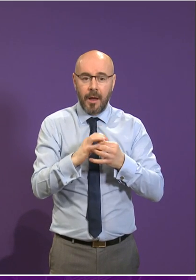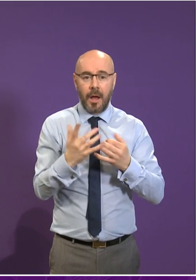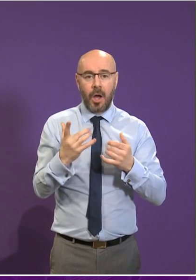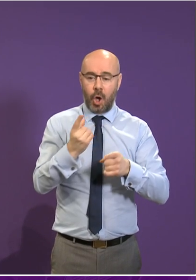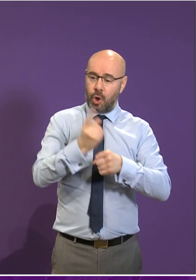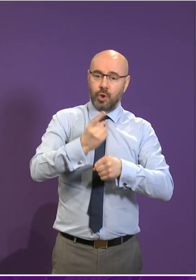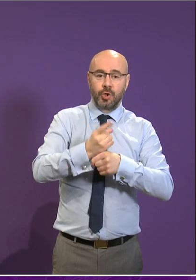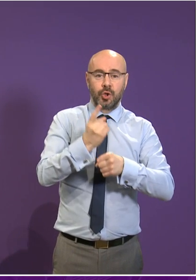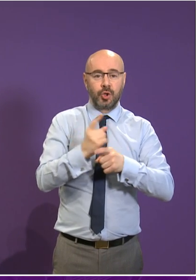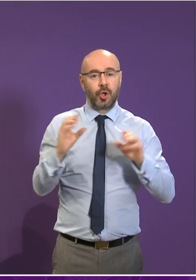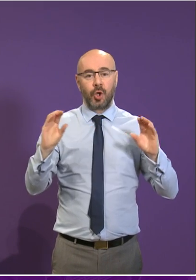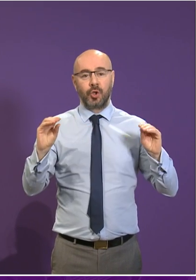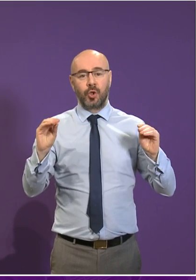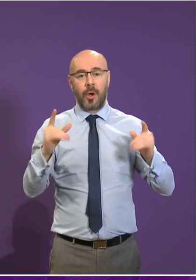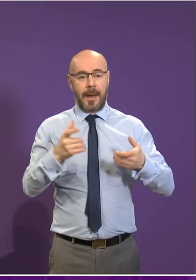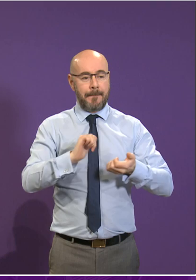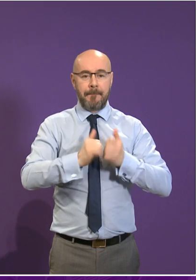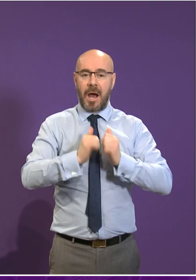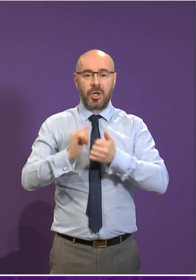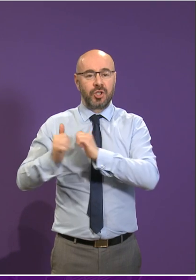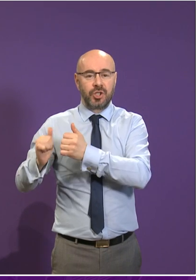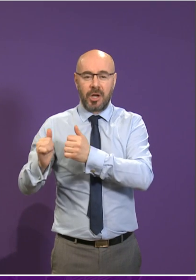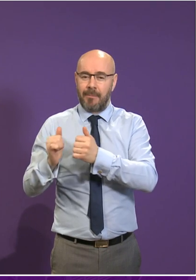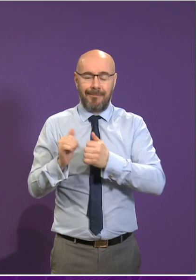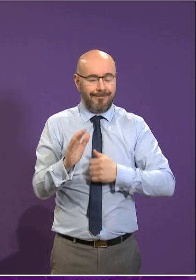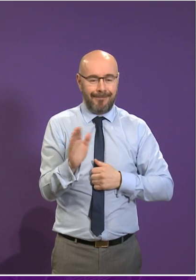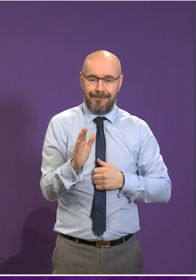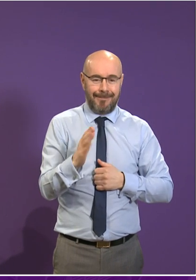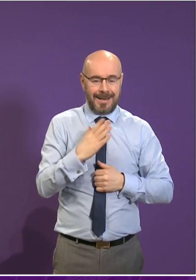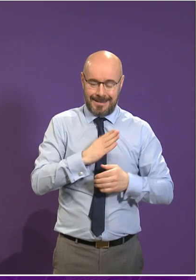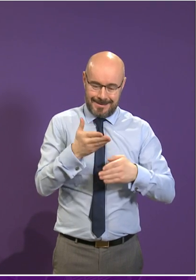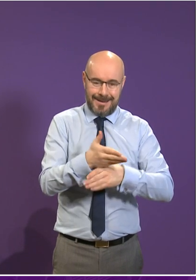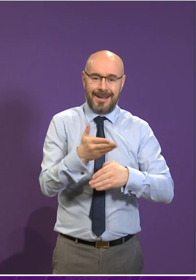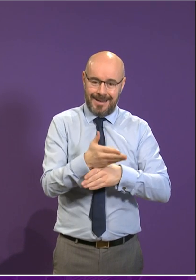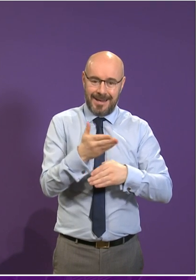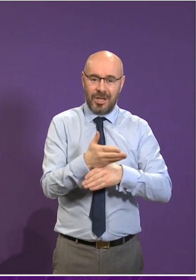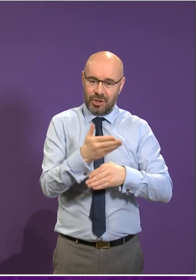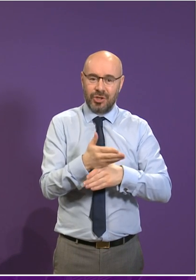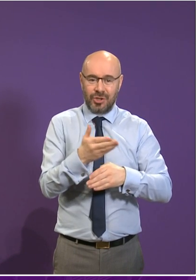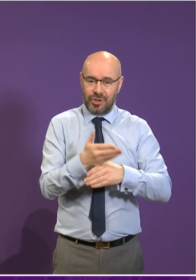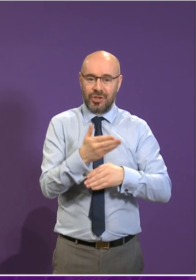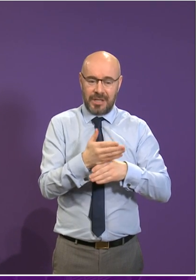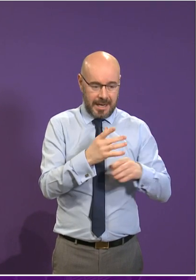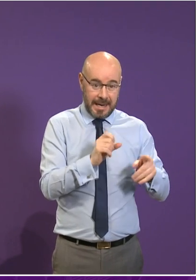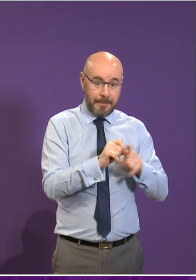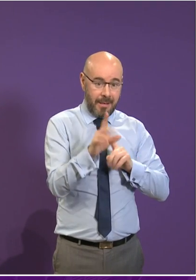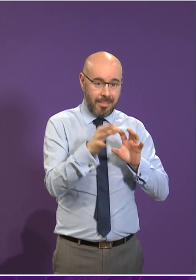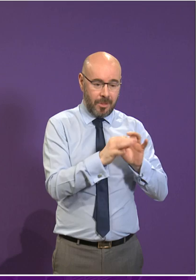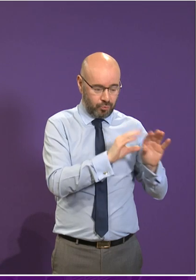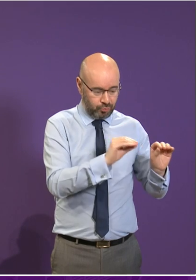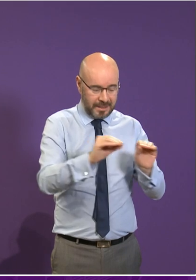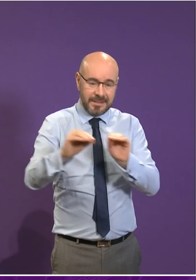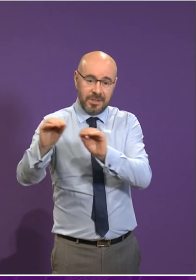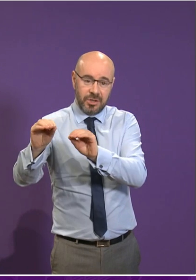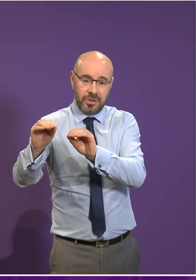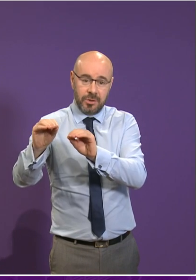about partnership working, but partnership working in terms of tackling transitions is absolutely crucial. So while there's,